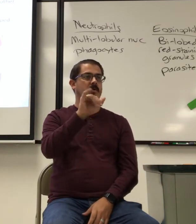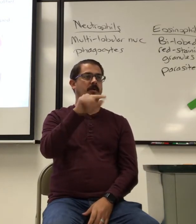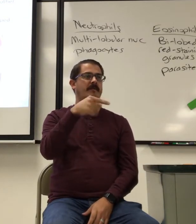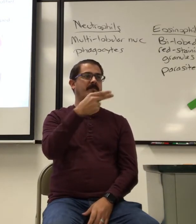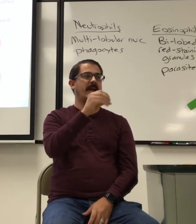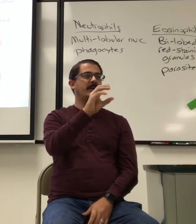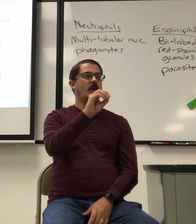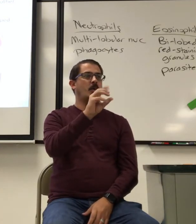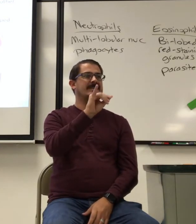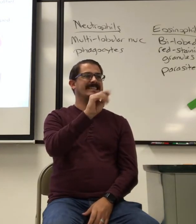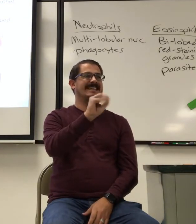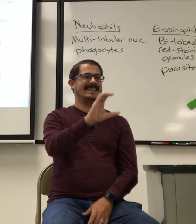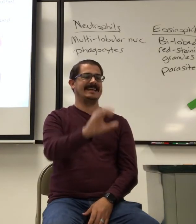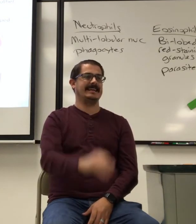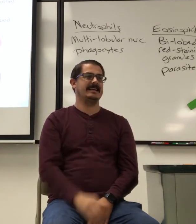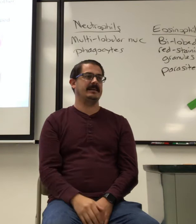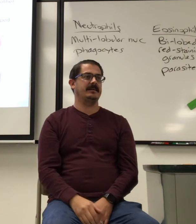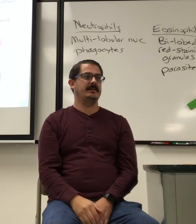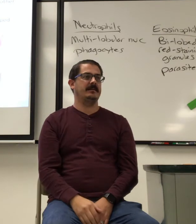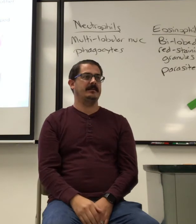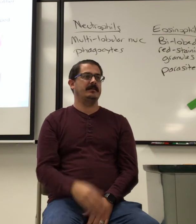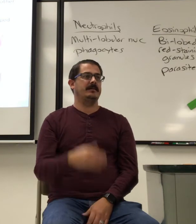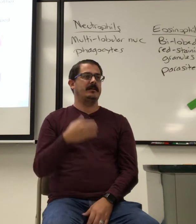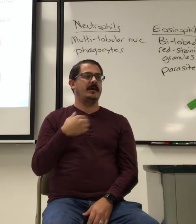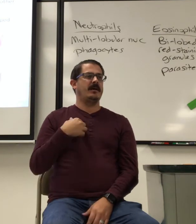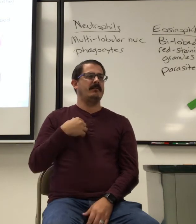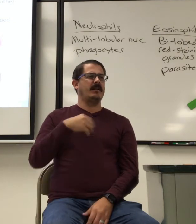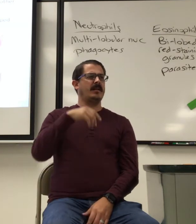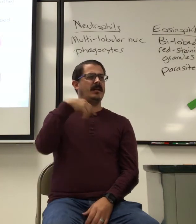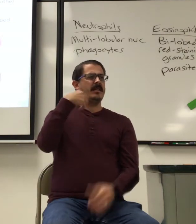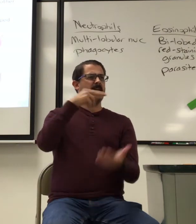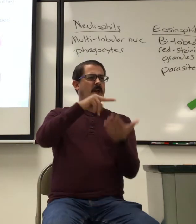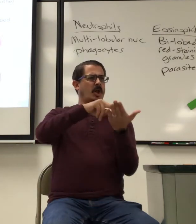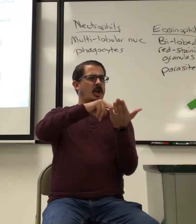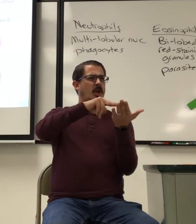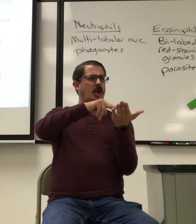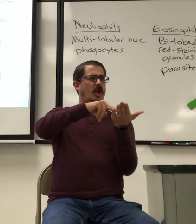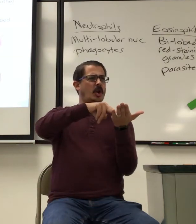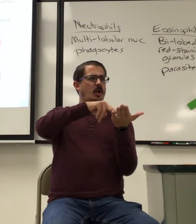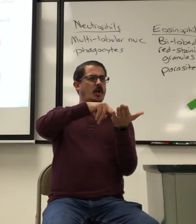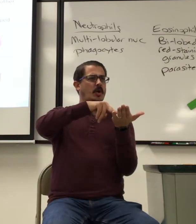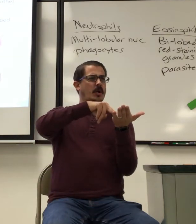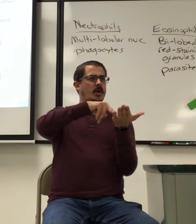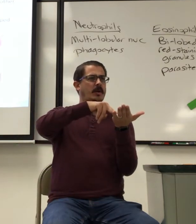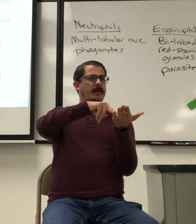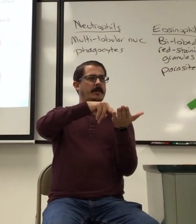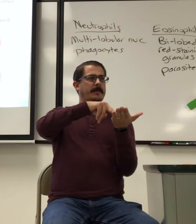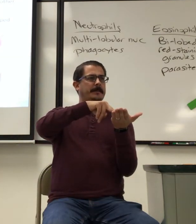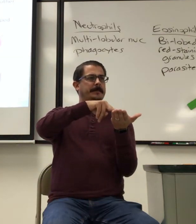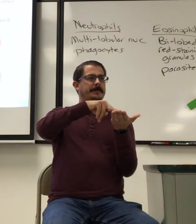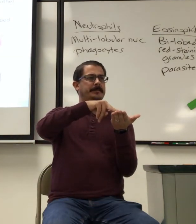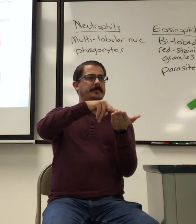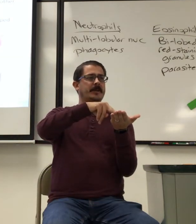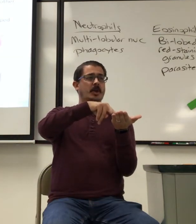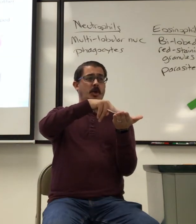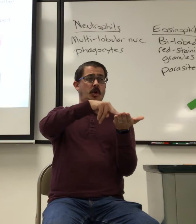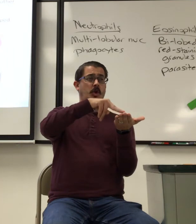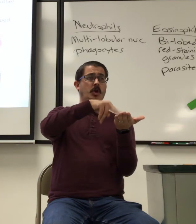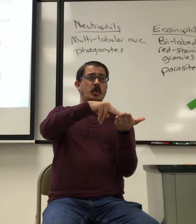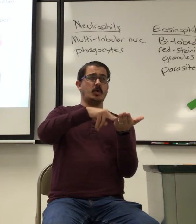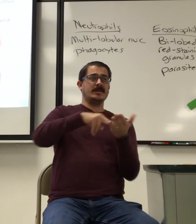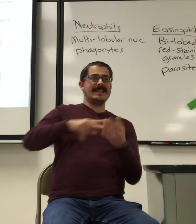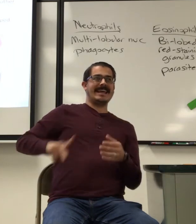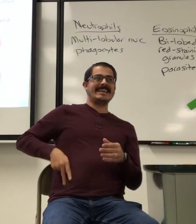phagocytic. They have this kidney-shaped nuke. If you can look at the picture there. That's how I identify